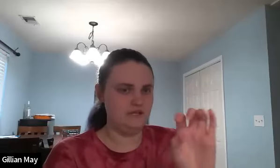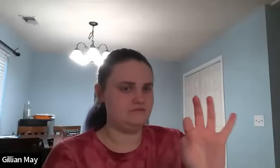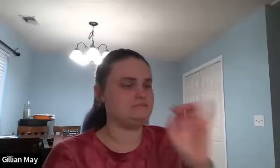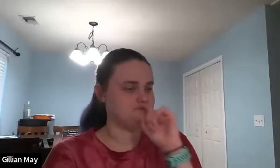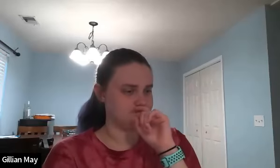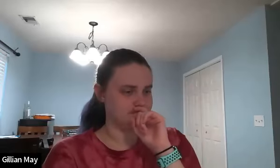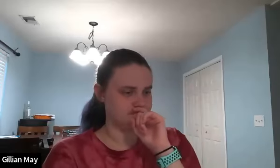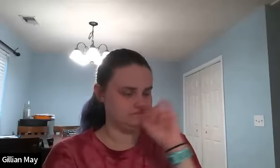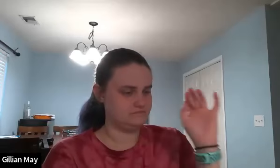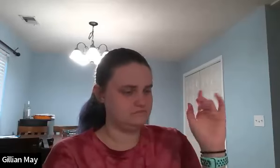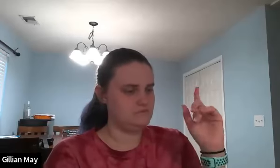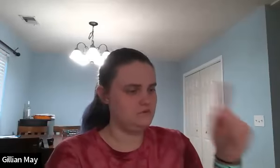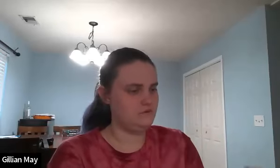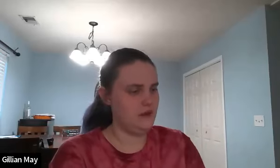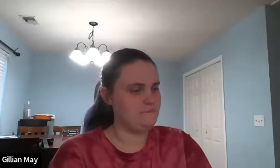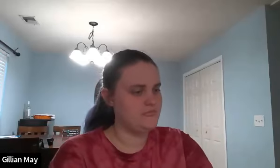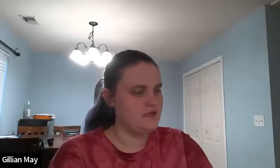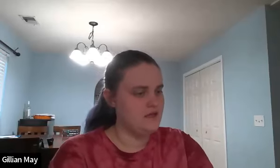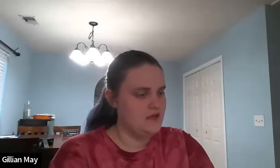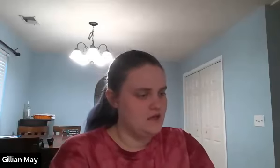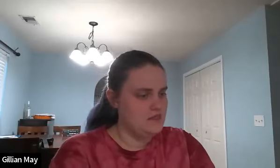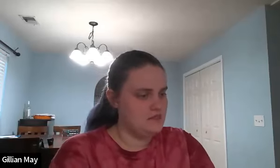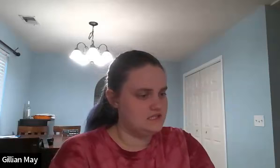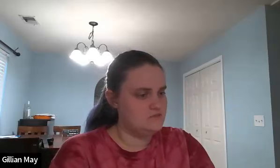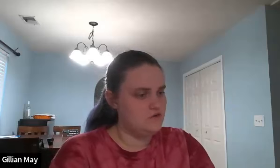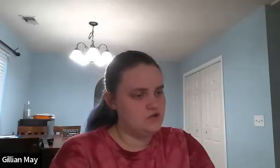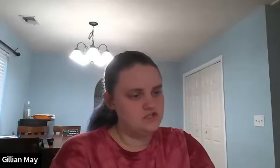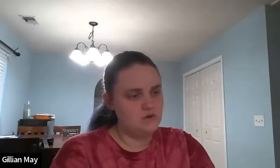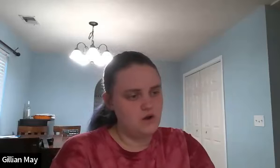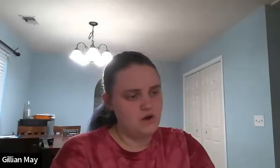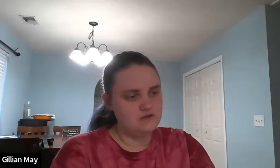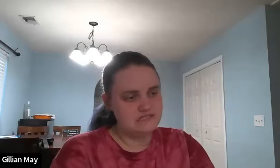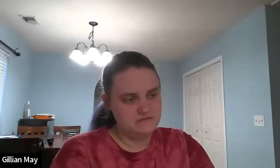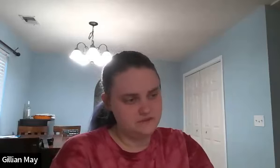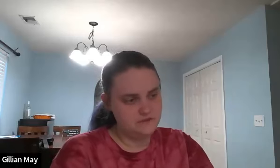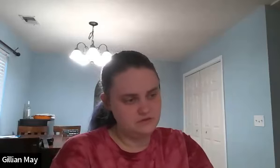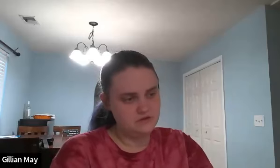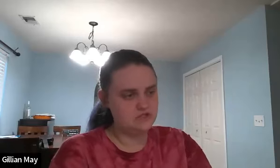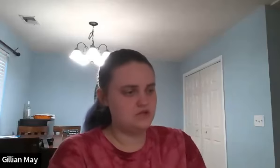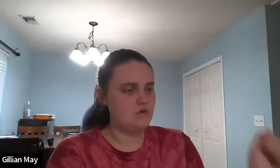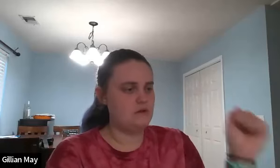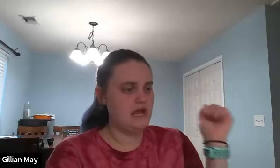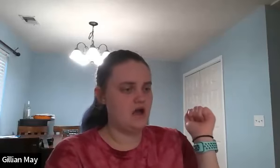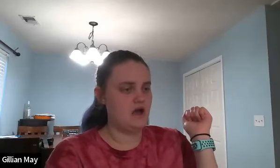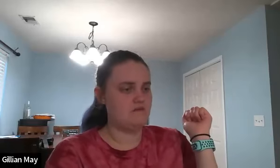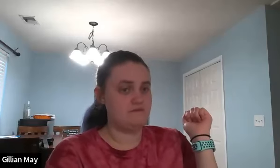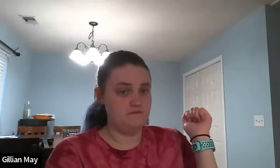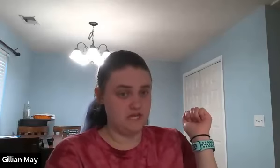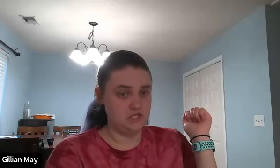Beef. Okay. Let's move on to our seafood. So we have